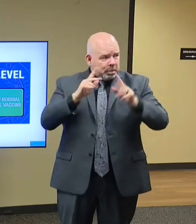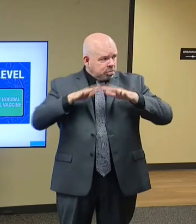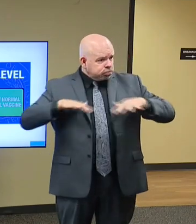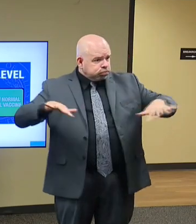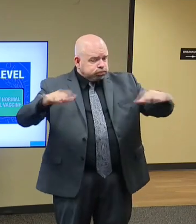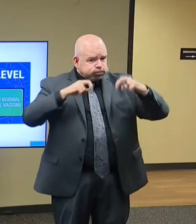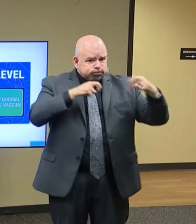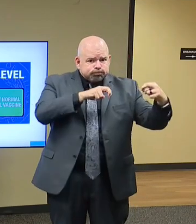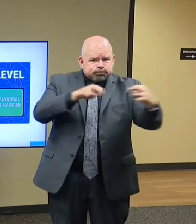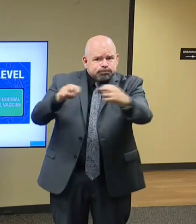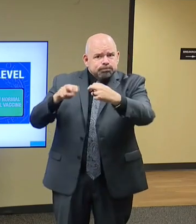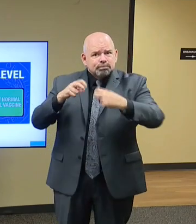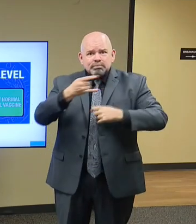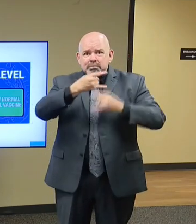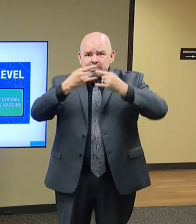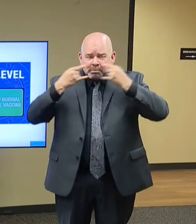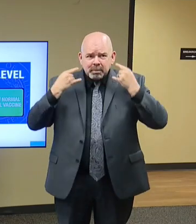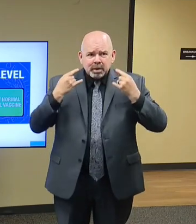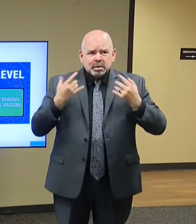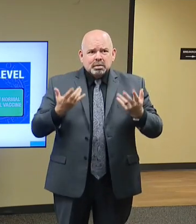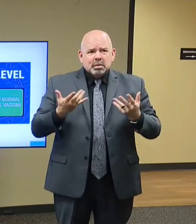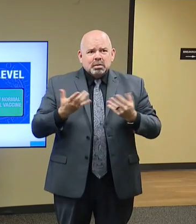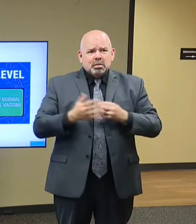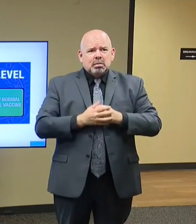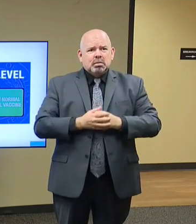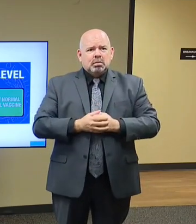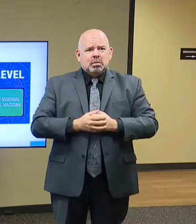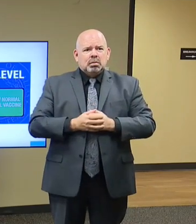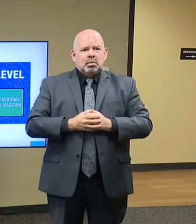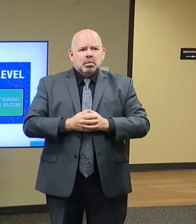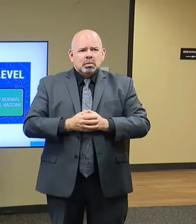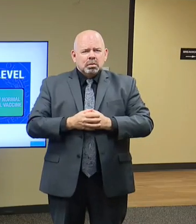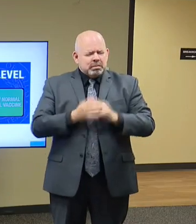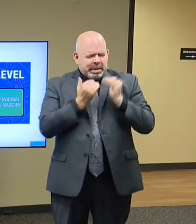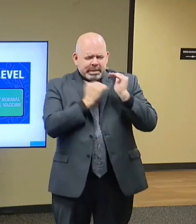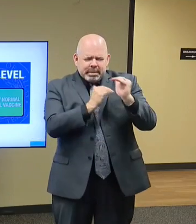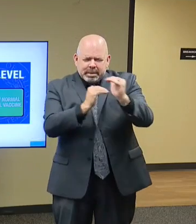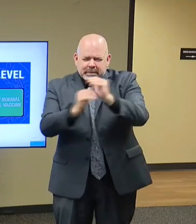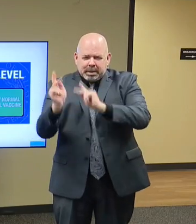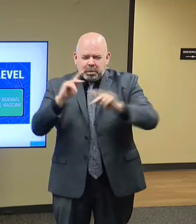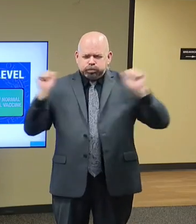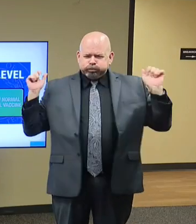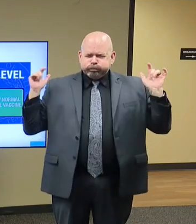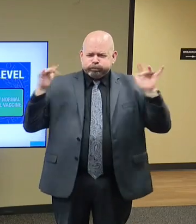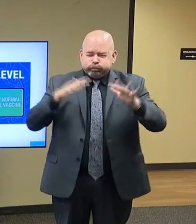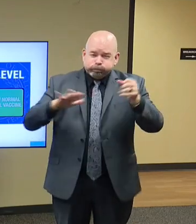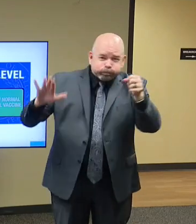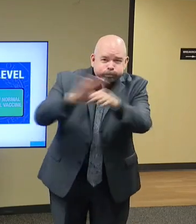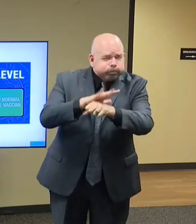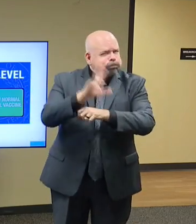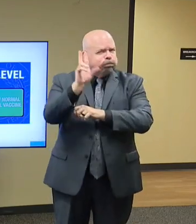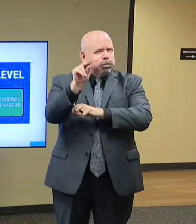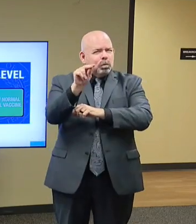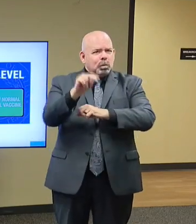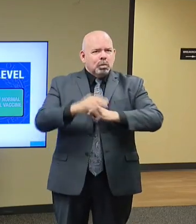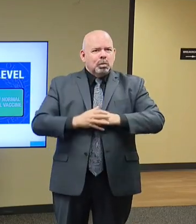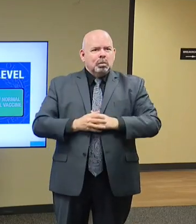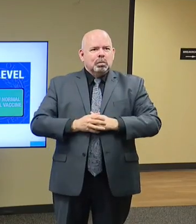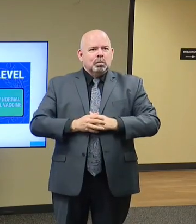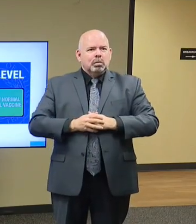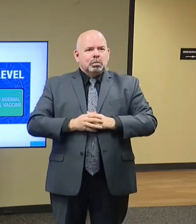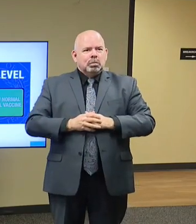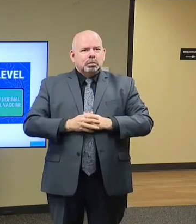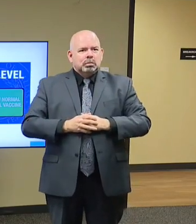essentials with a mask and proper distancing is something that the doctors say can now be considered. Small